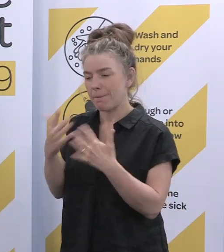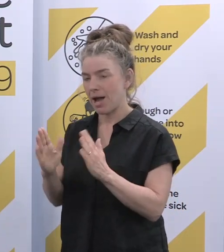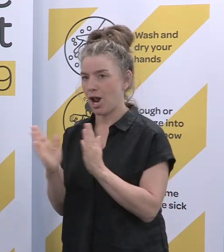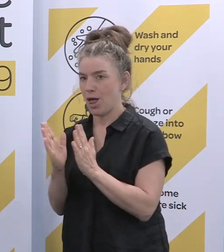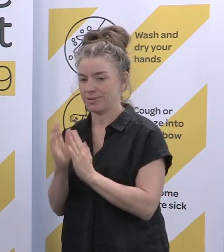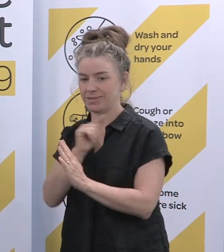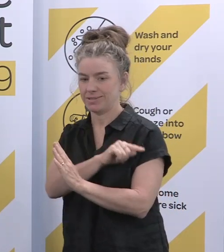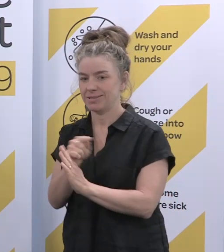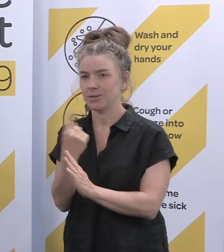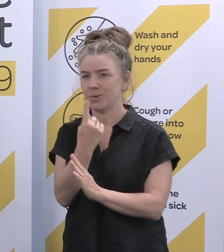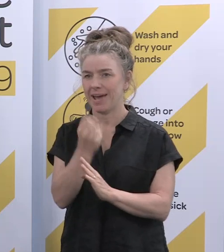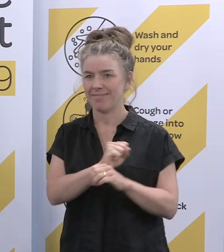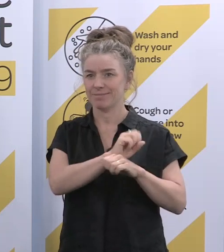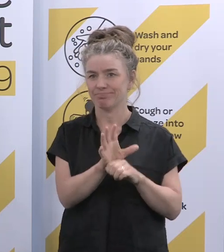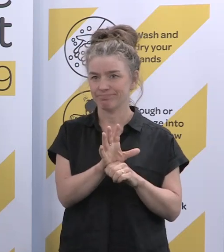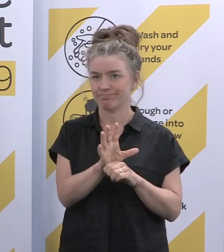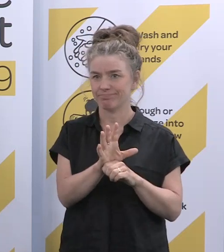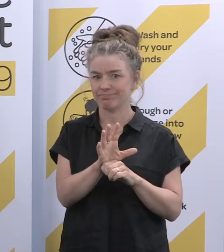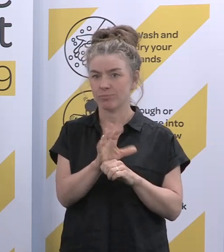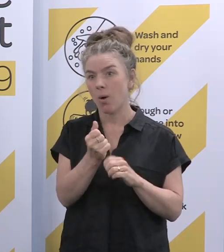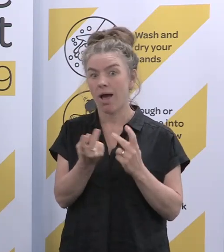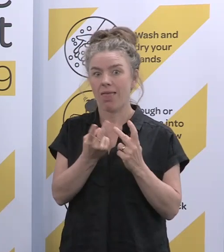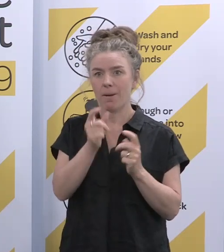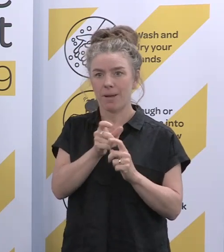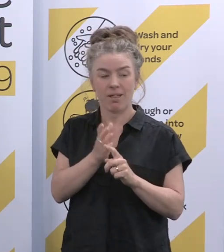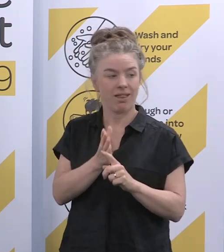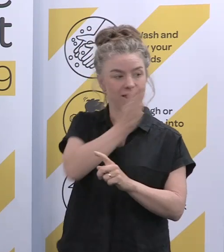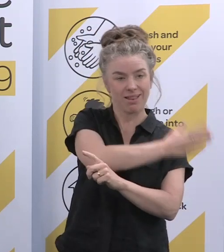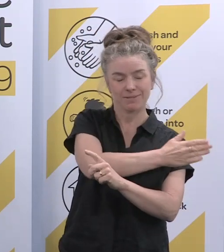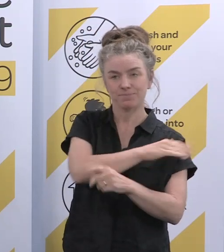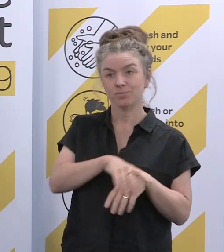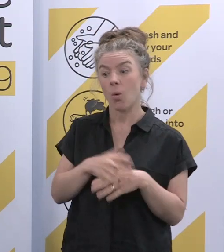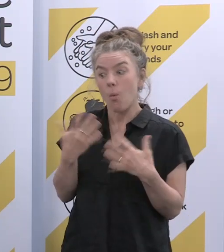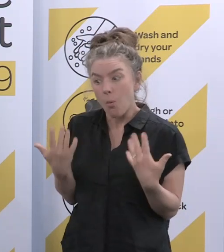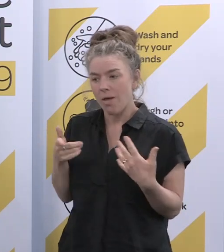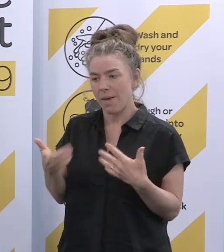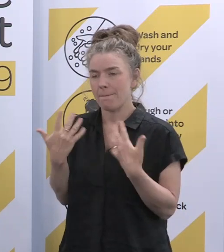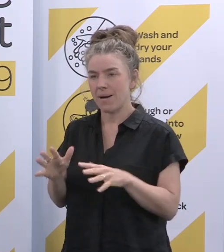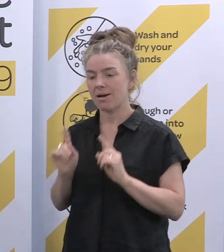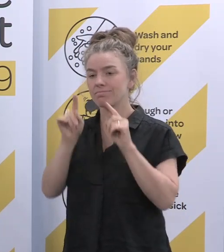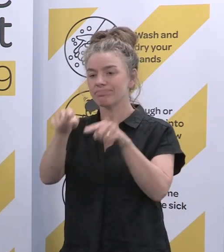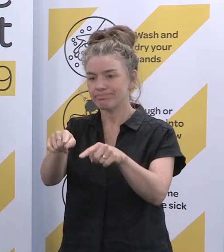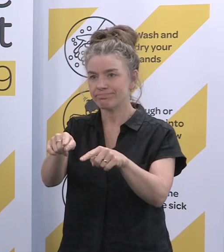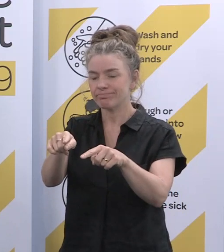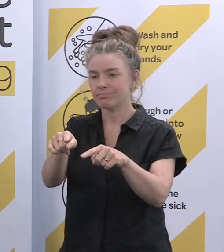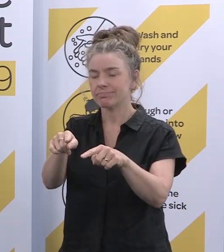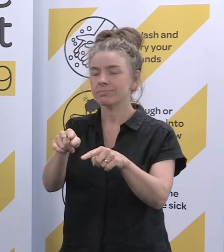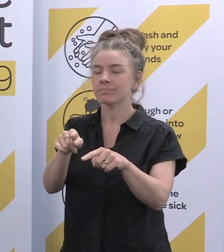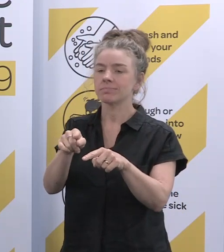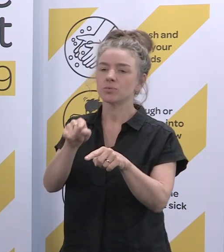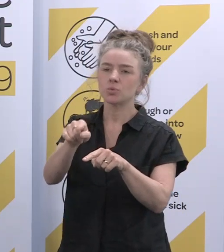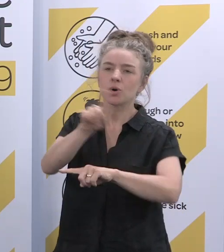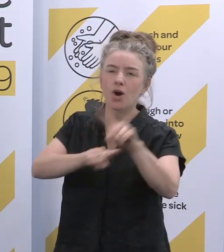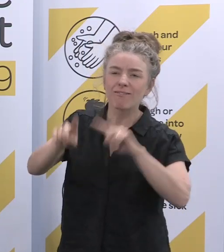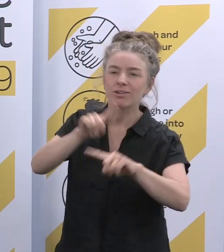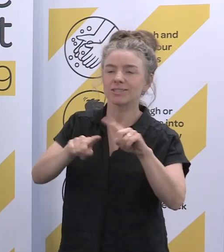confirmed case or are associated with an event where there were confirmed cases already, for example, the Hereford